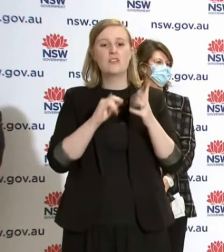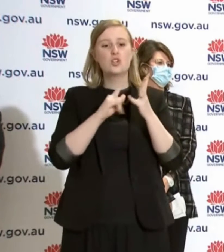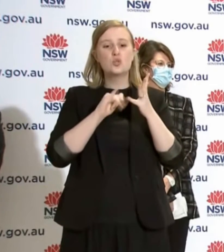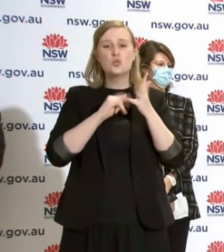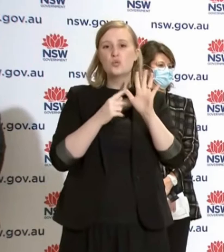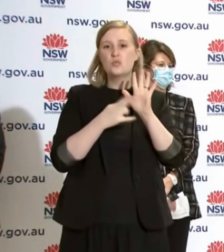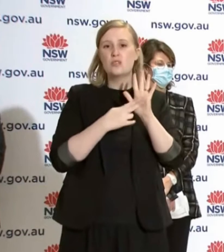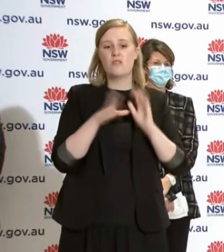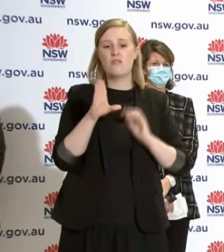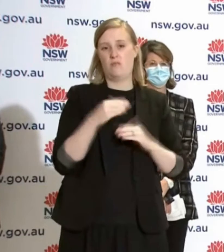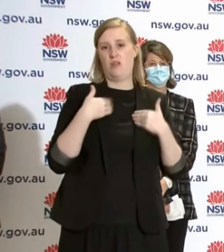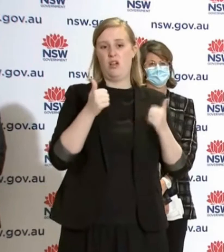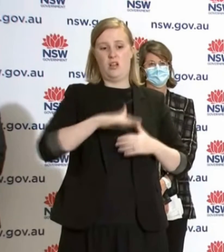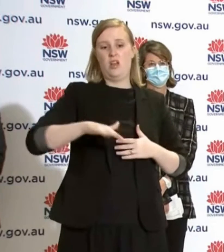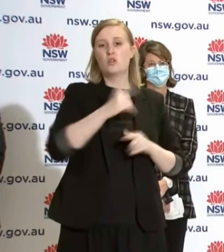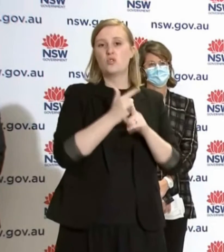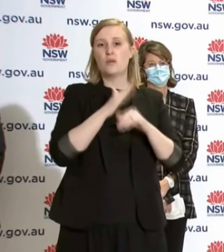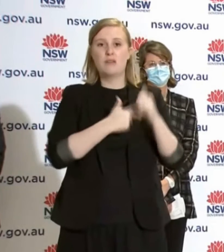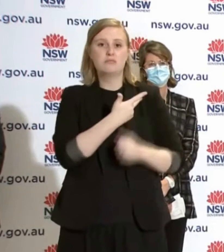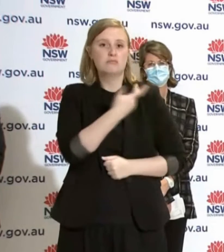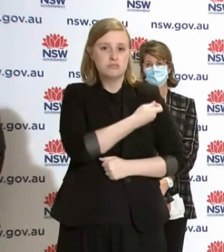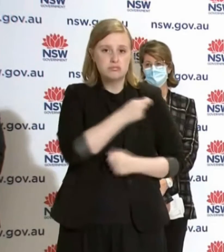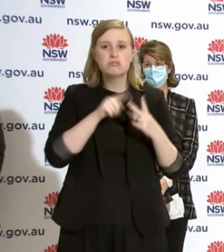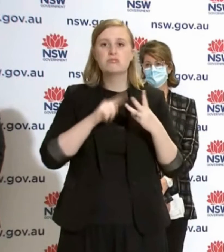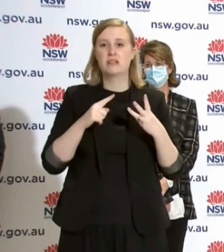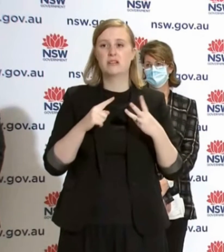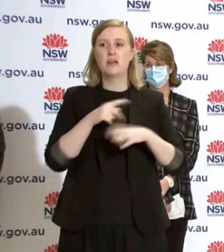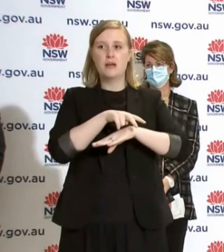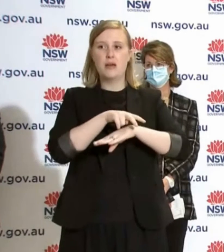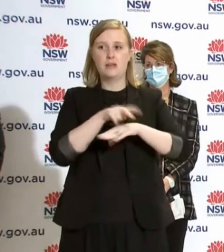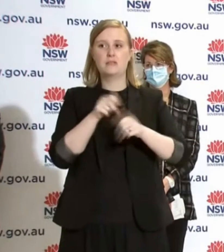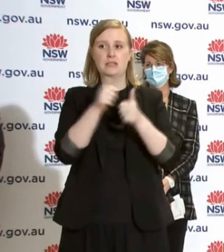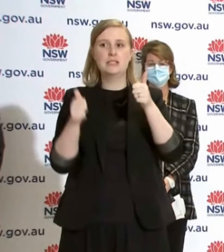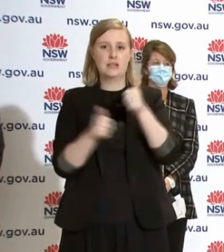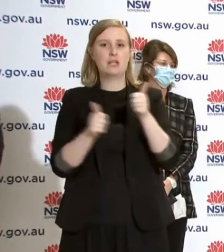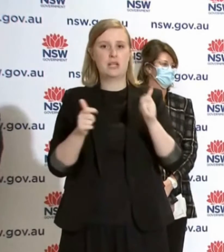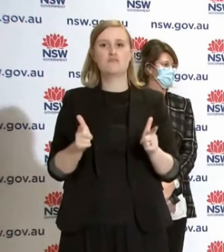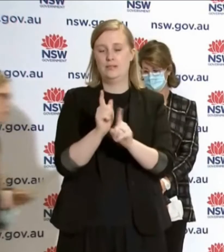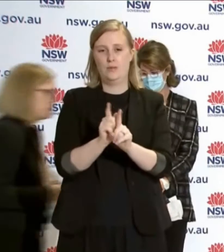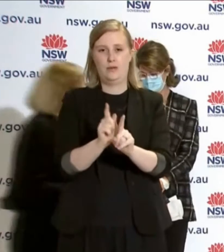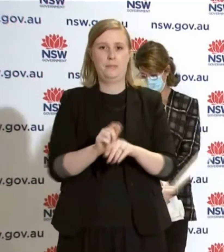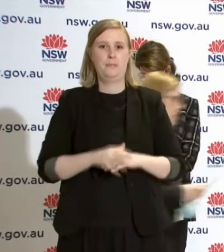exciting initiatives we have to incentivise people to come forward on the weekend to get vaccinated. Thank you.